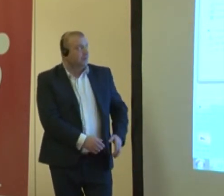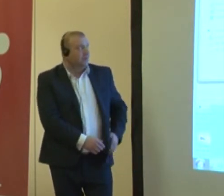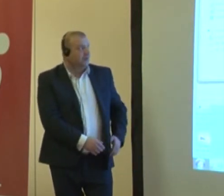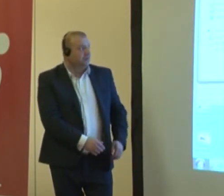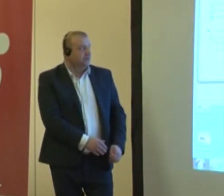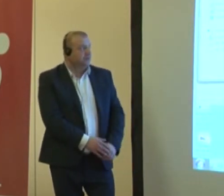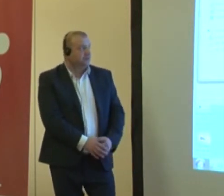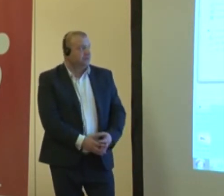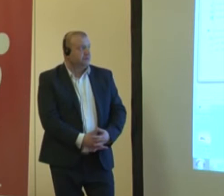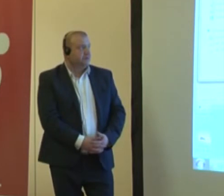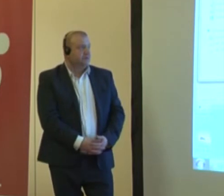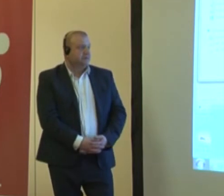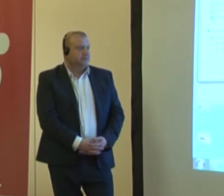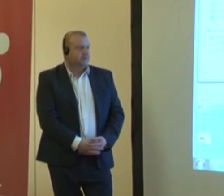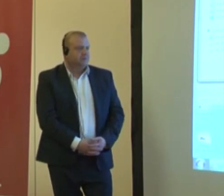It would be Warsaw.